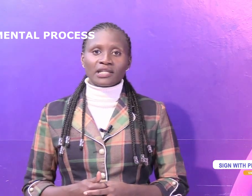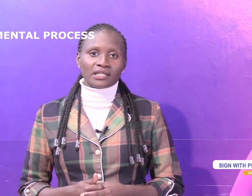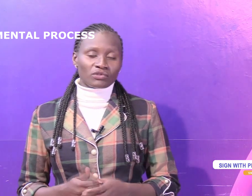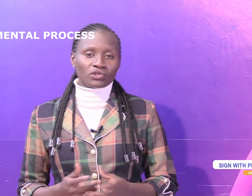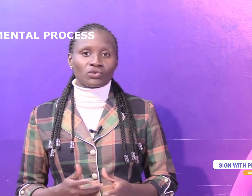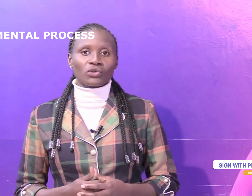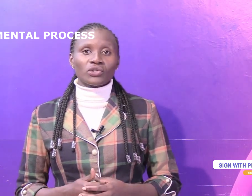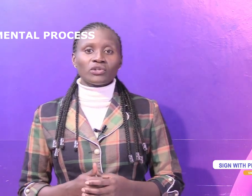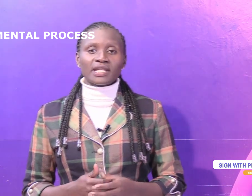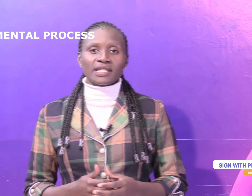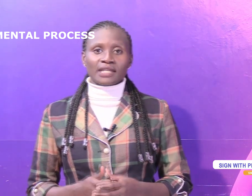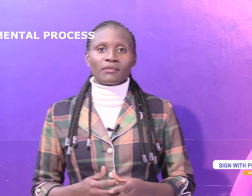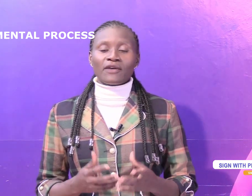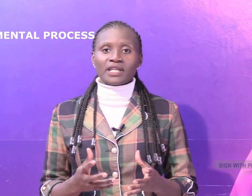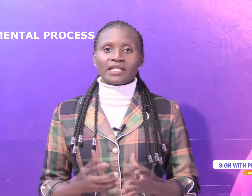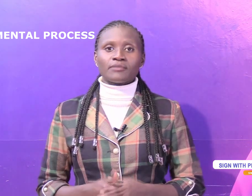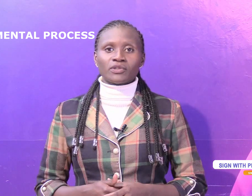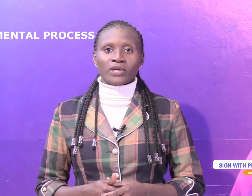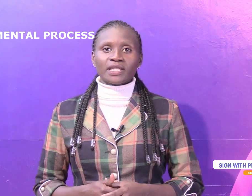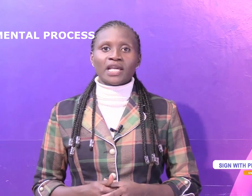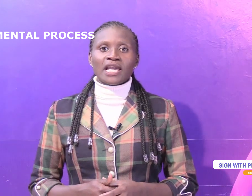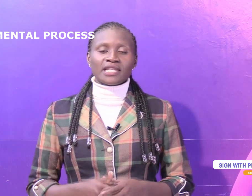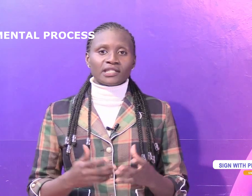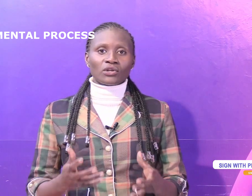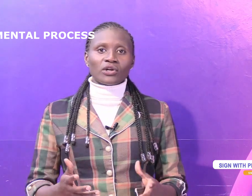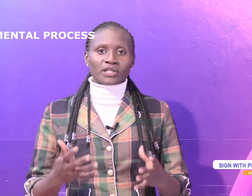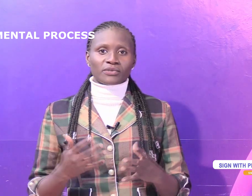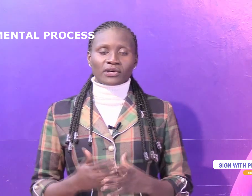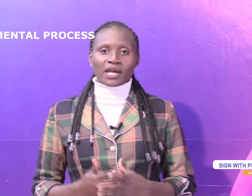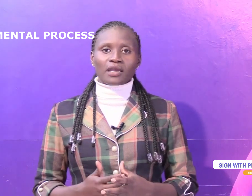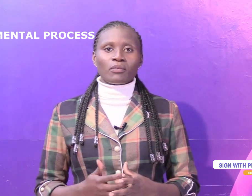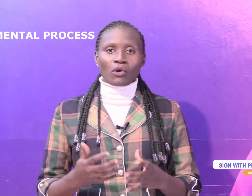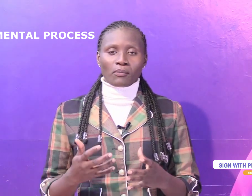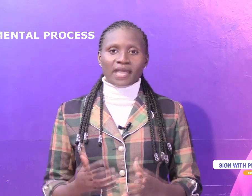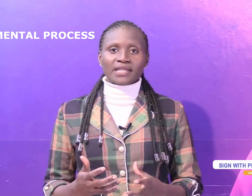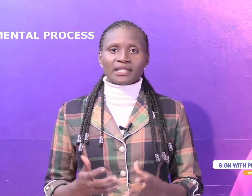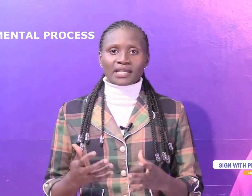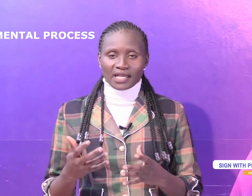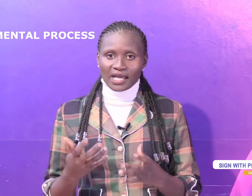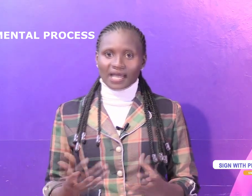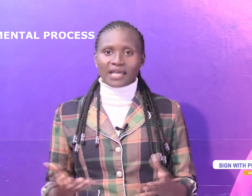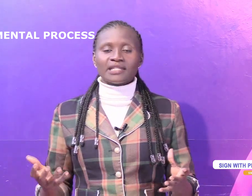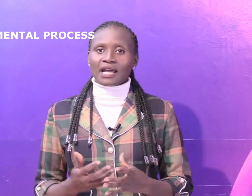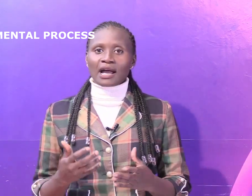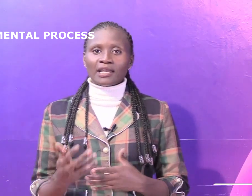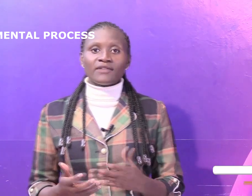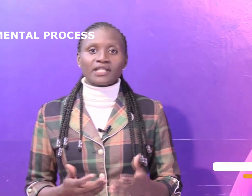you to continue doing the same, having the same spirit. Just go subscribe, comment, and just leave it a comment